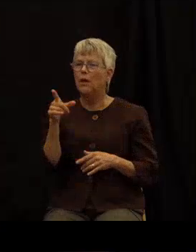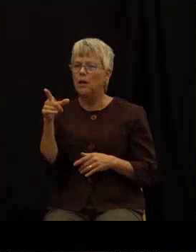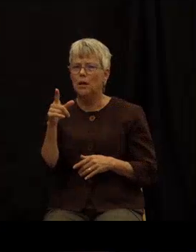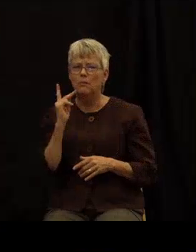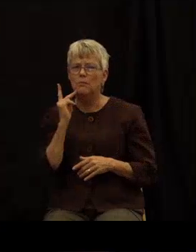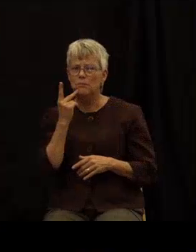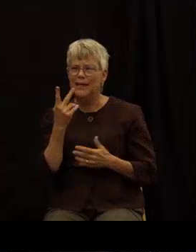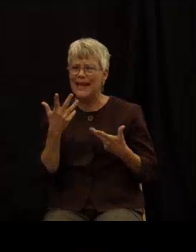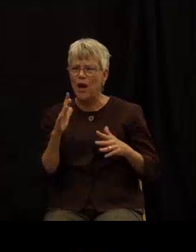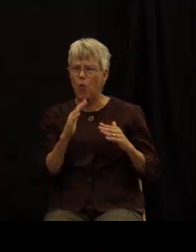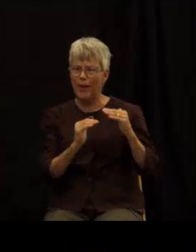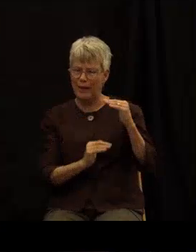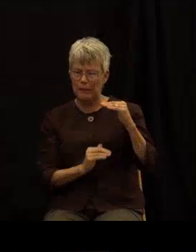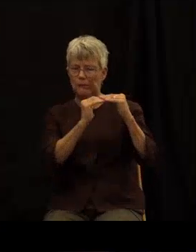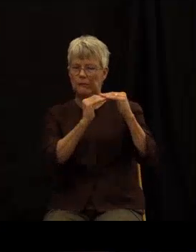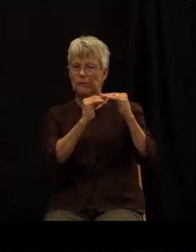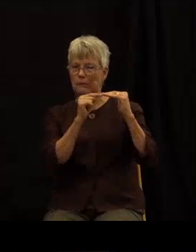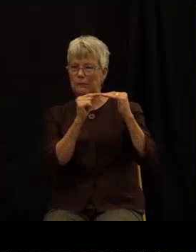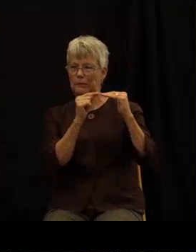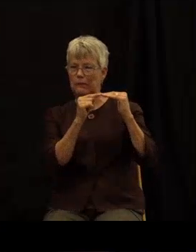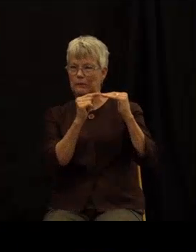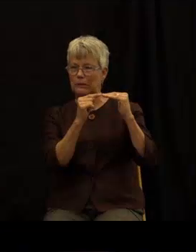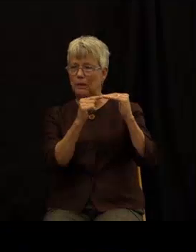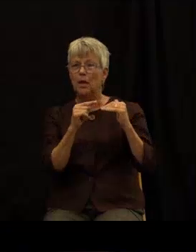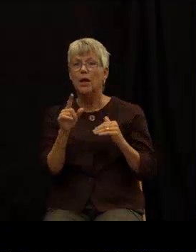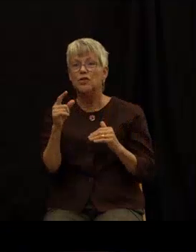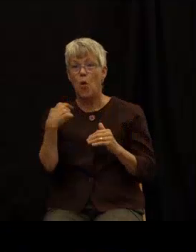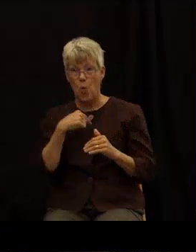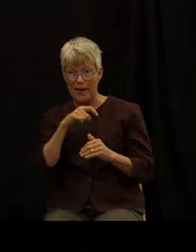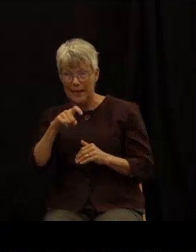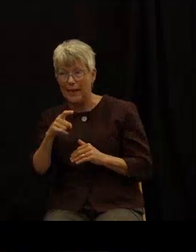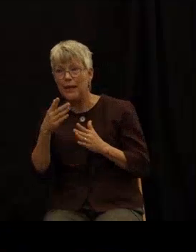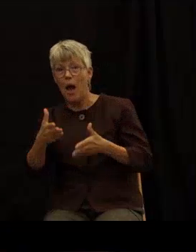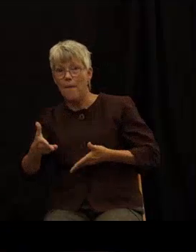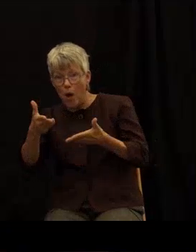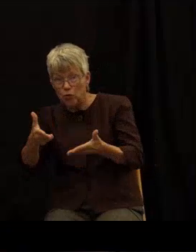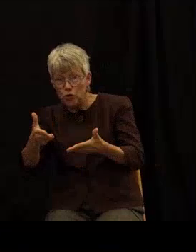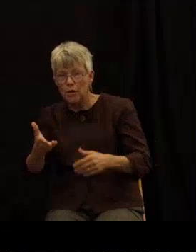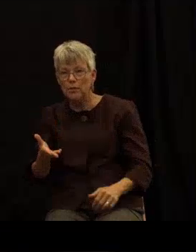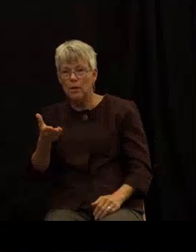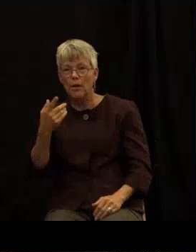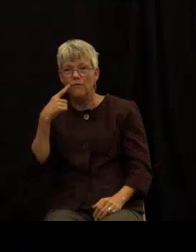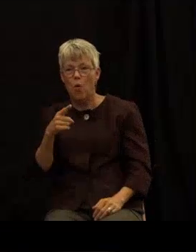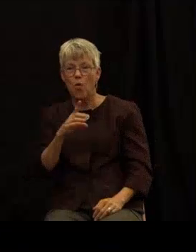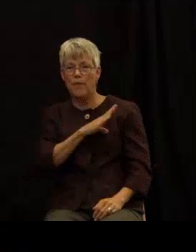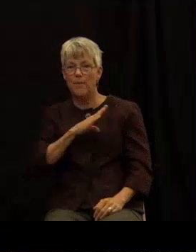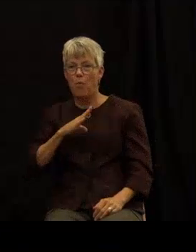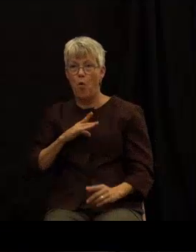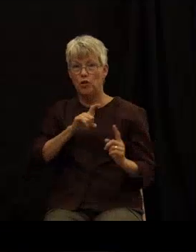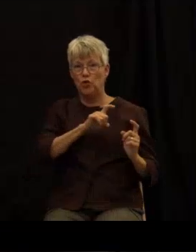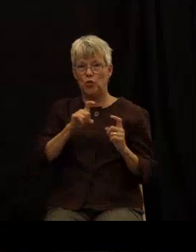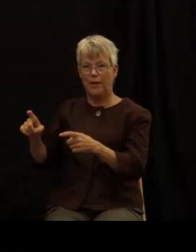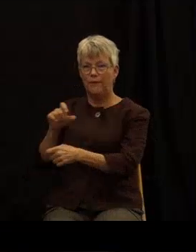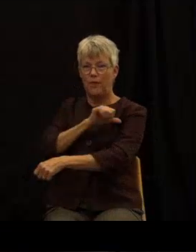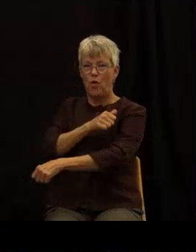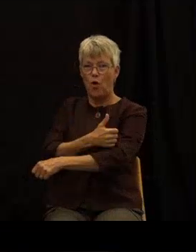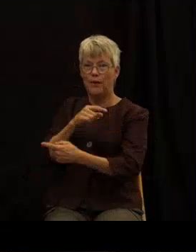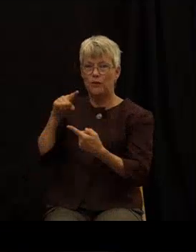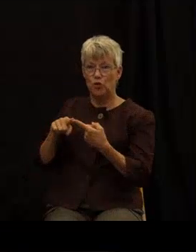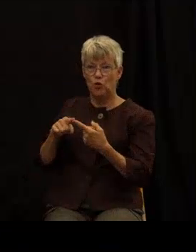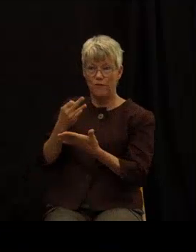a certain level. Okay, do I have a motion for the board to give this to the finance committee?